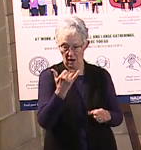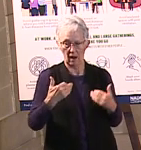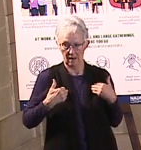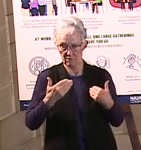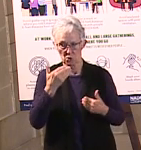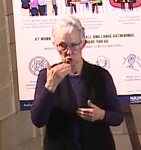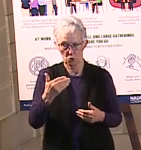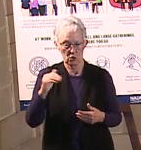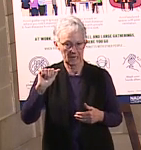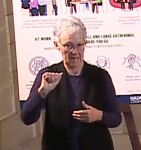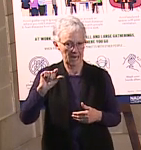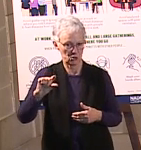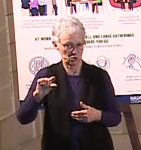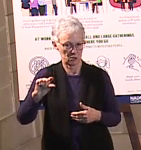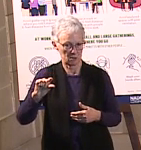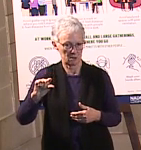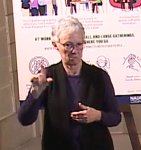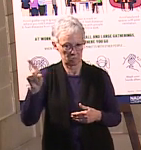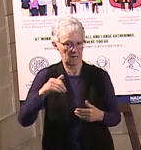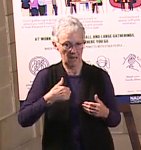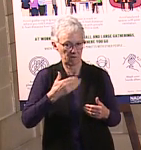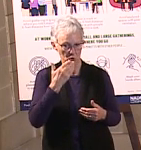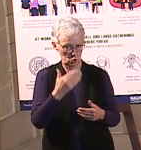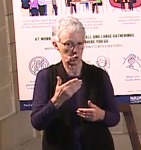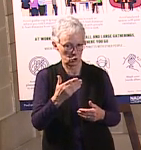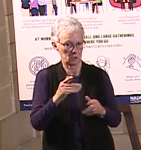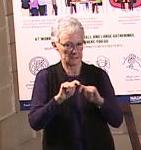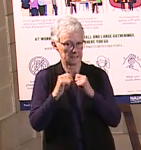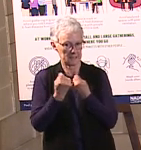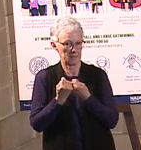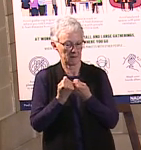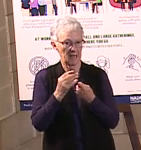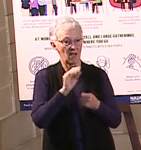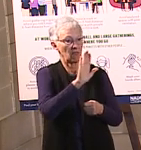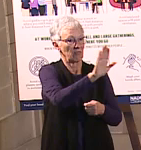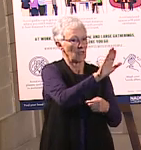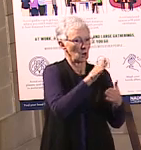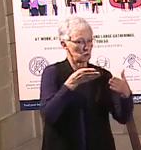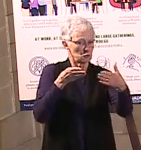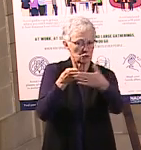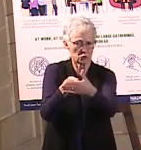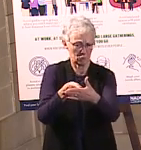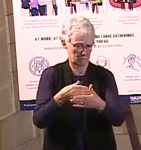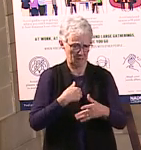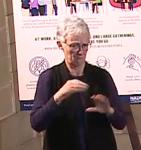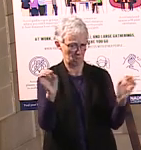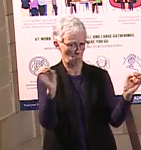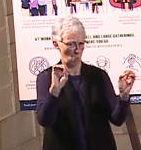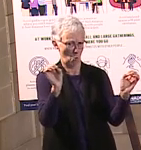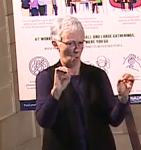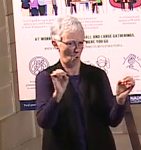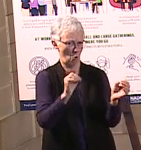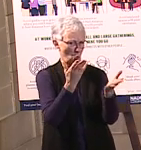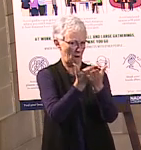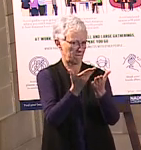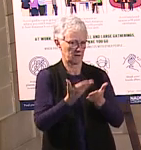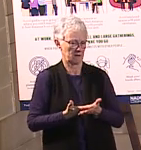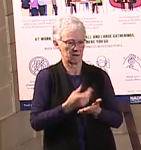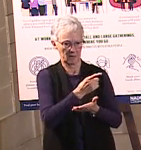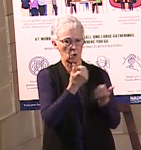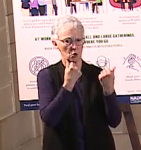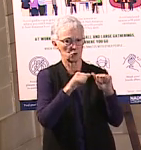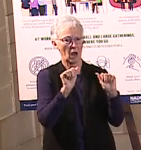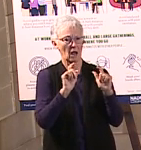team, and their lawsuit was without basis. So they were trying to make this about a class action lawsuit